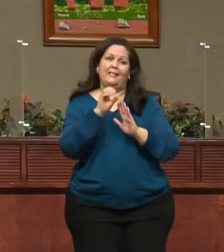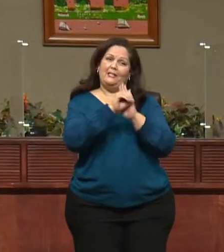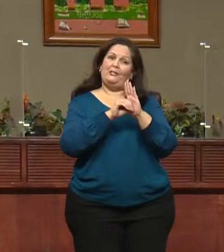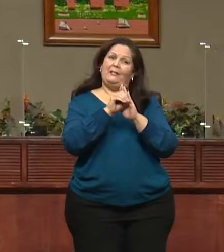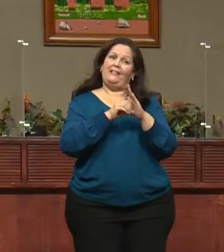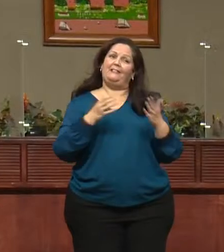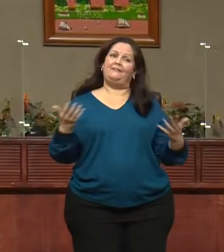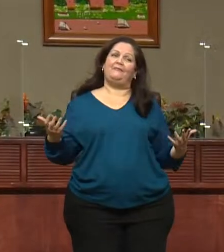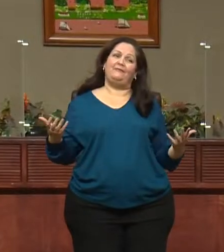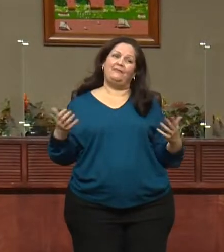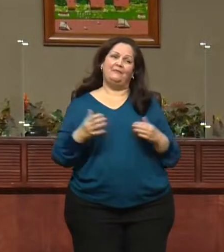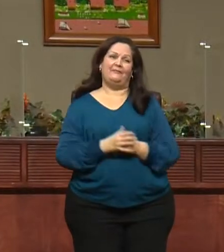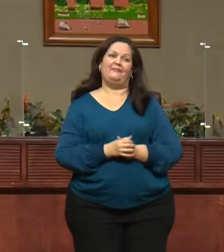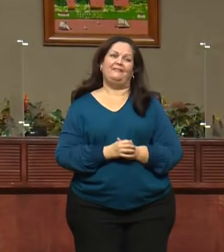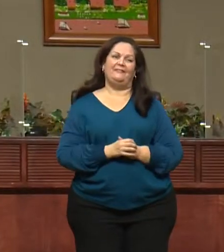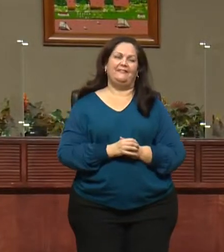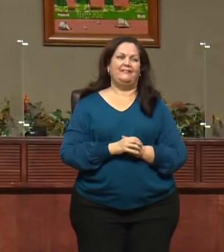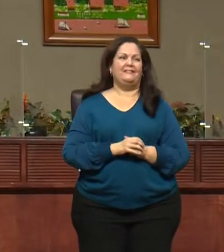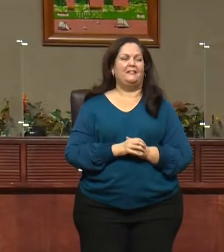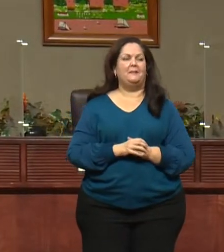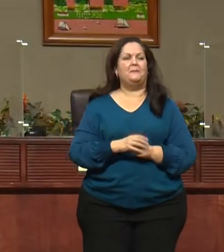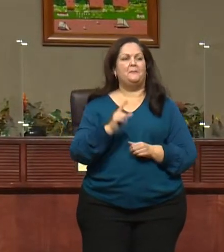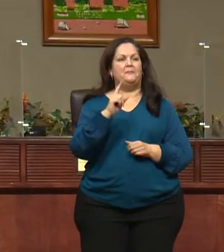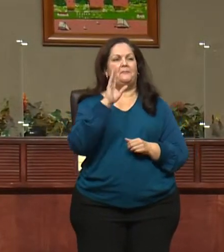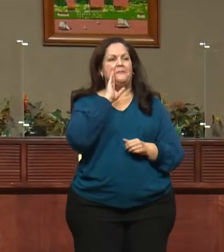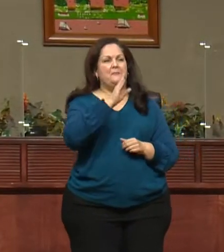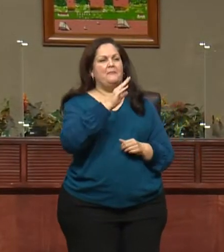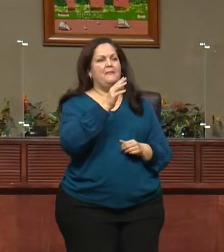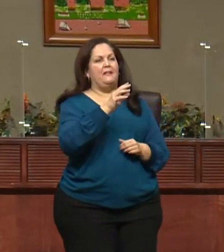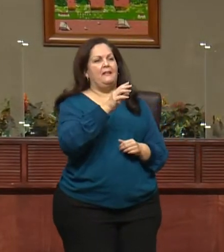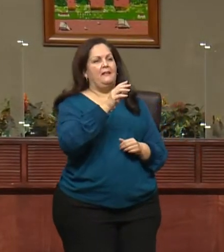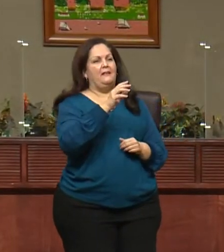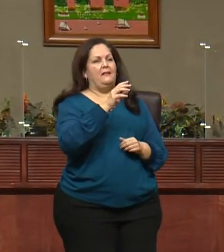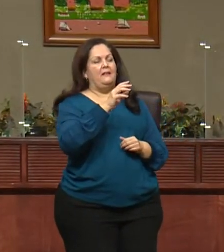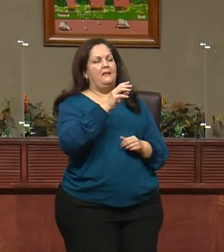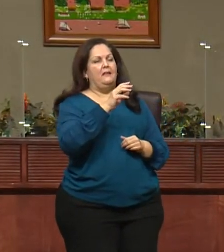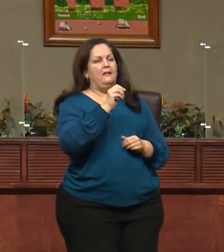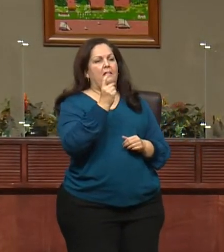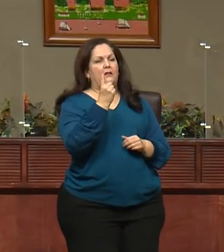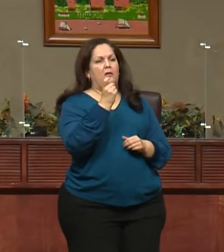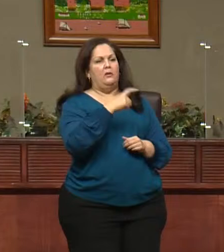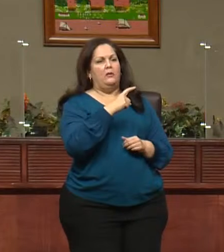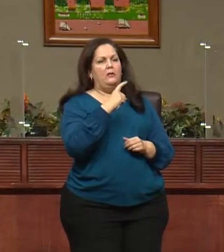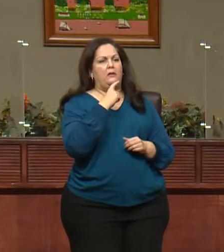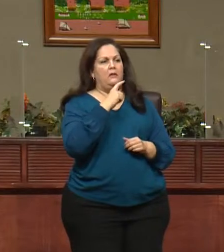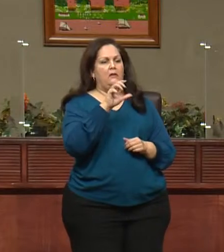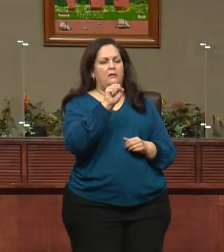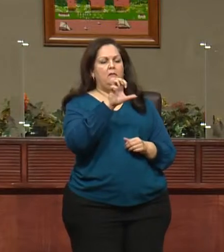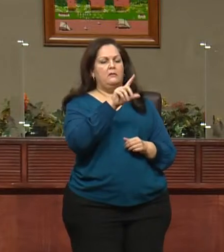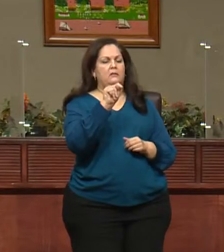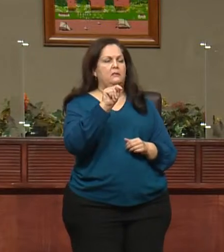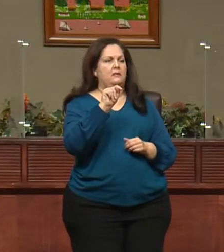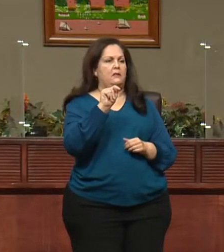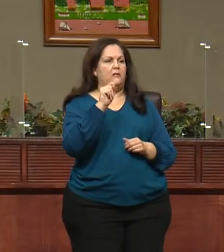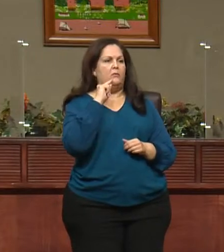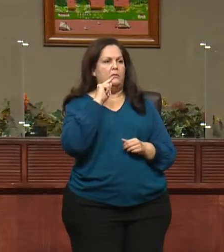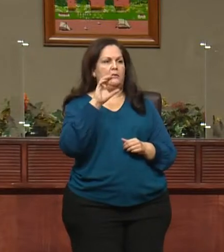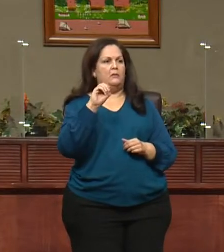after all. Hi, Robert Guadarrama, Fox 35. This question is for Scott Howlett with